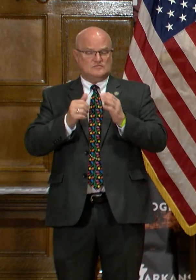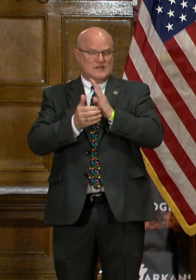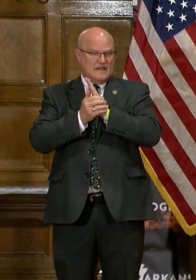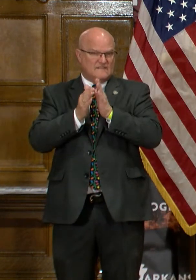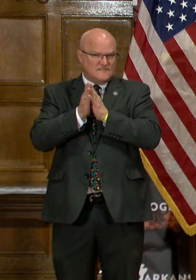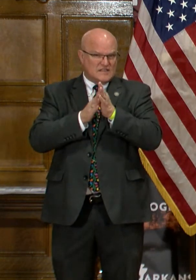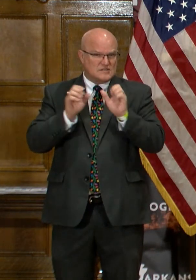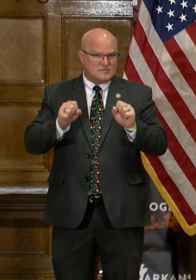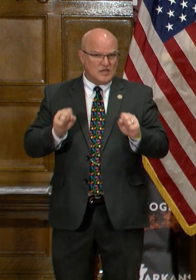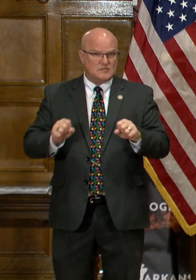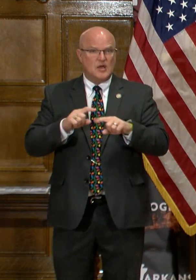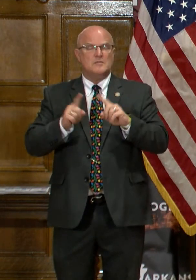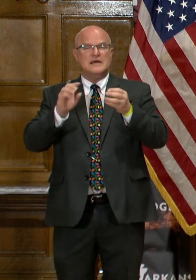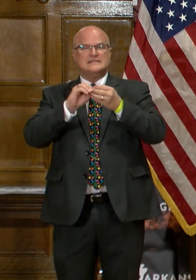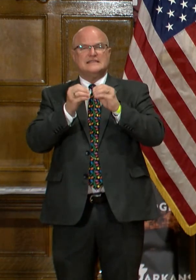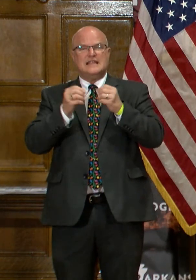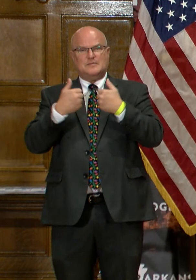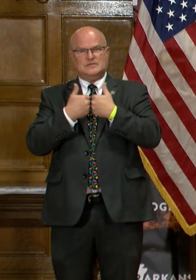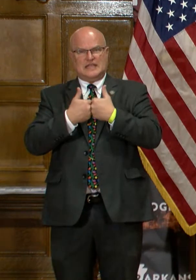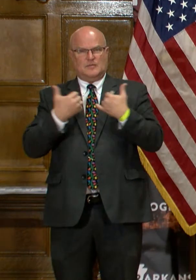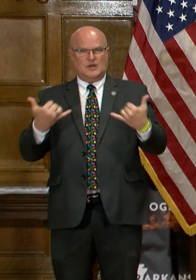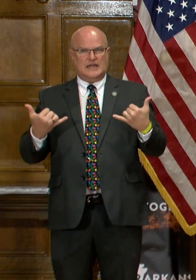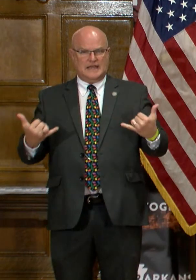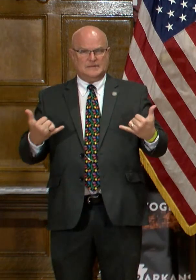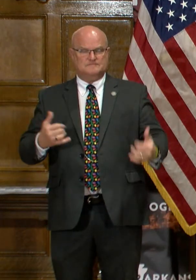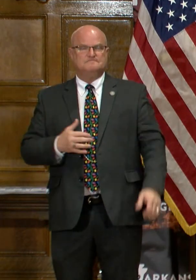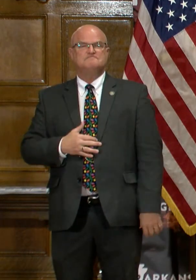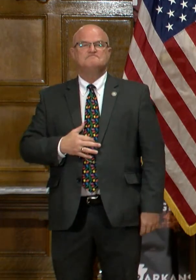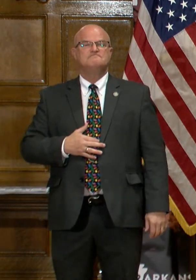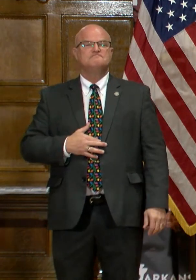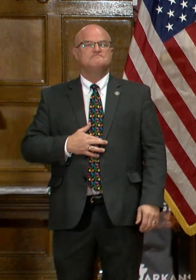but this is a numbers game at the end of the day.